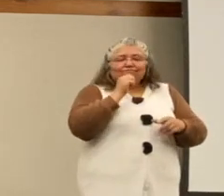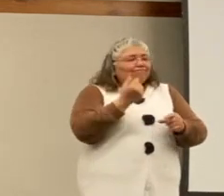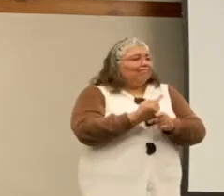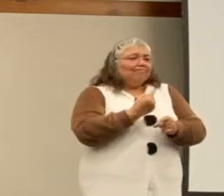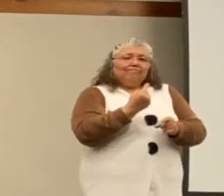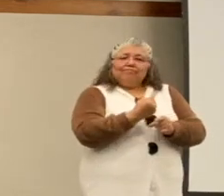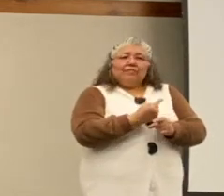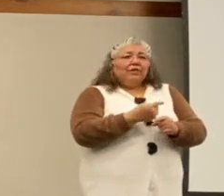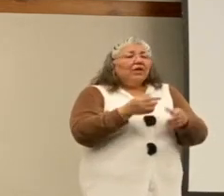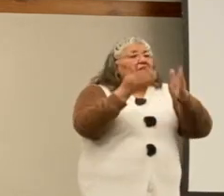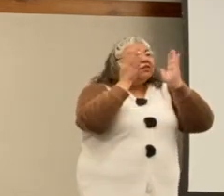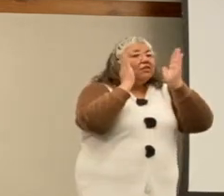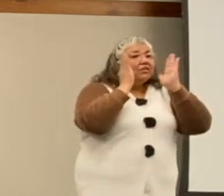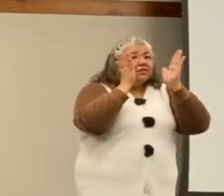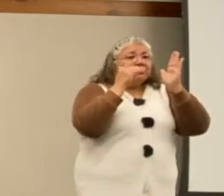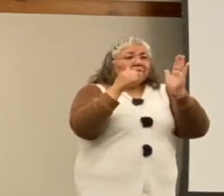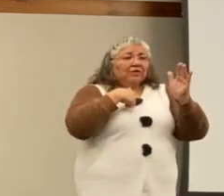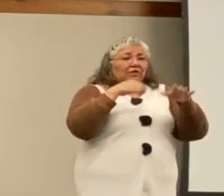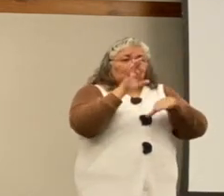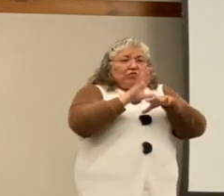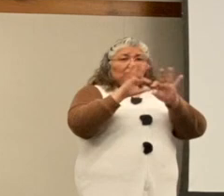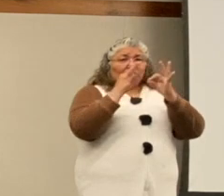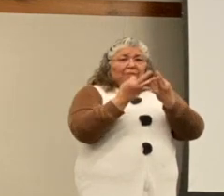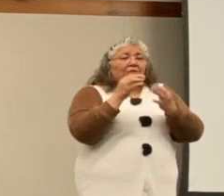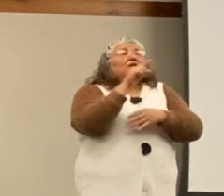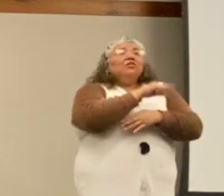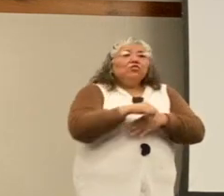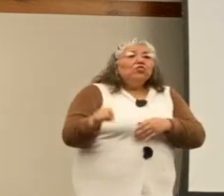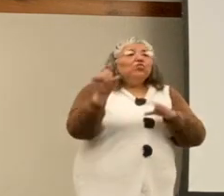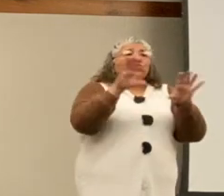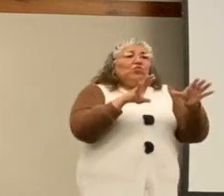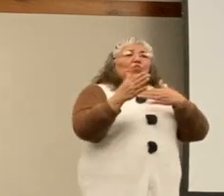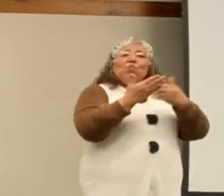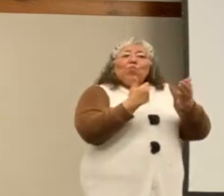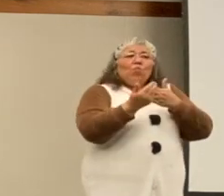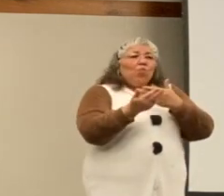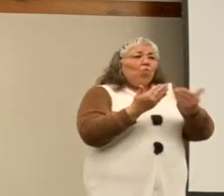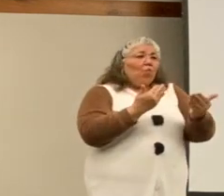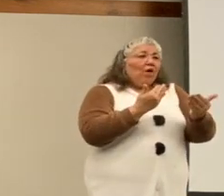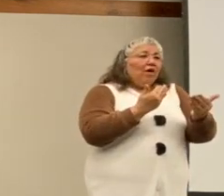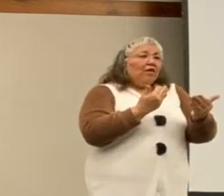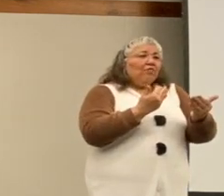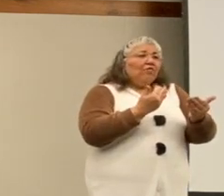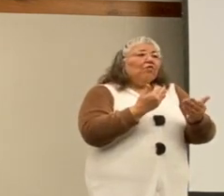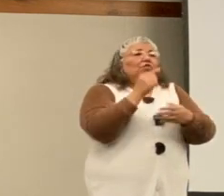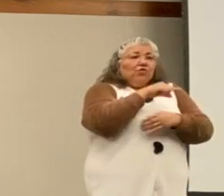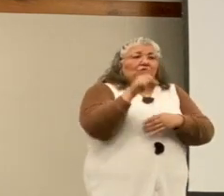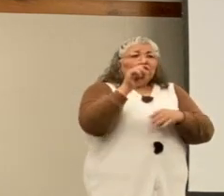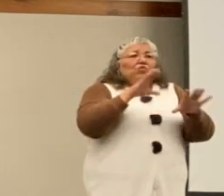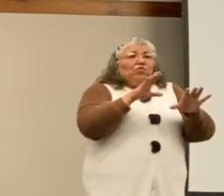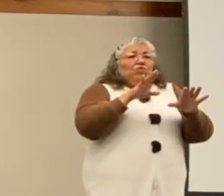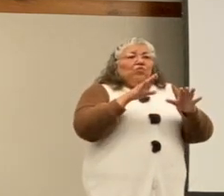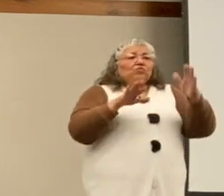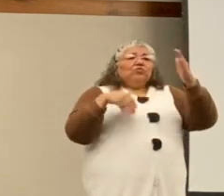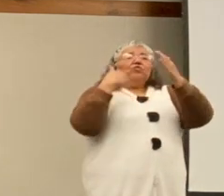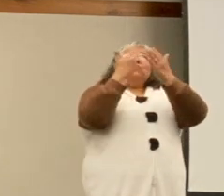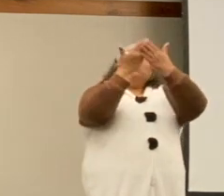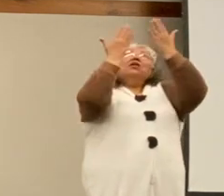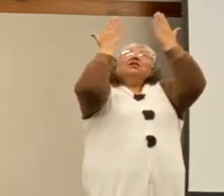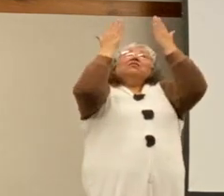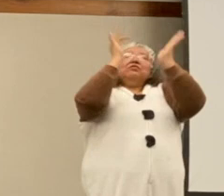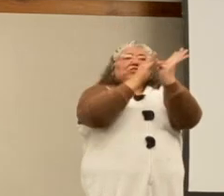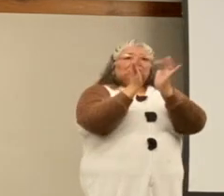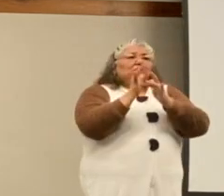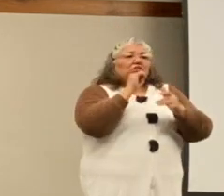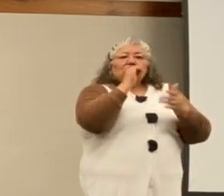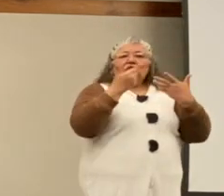Listen to me, church, family. You do whatever it takes to get you to Jesus. Don't let the